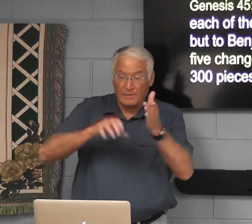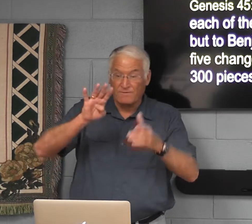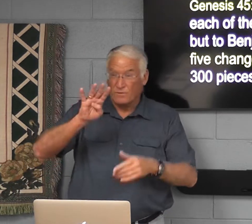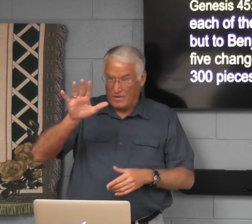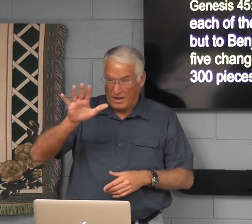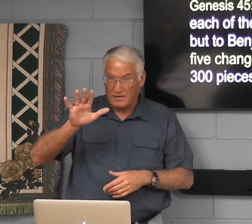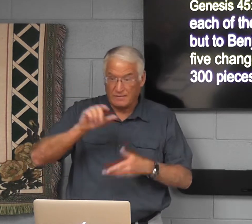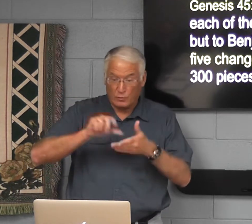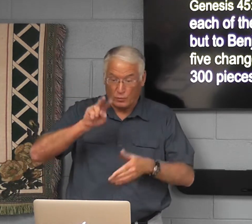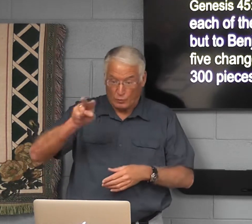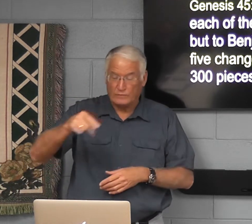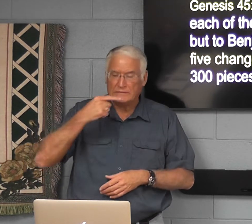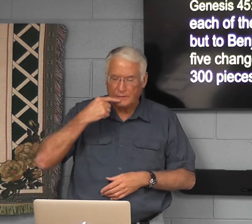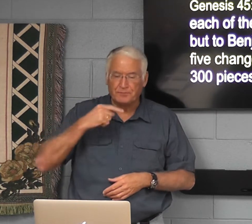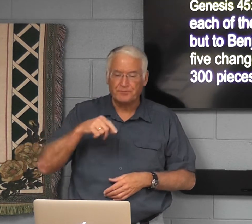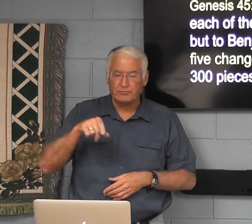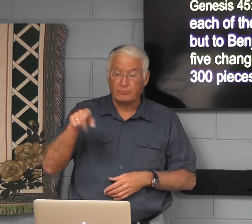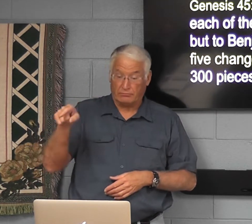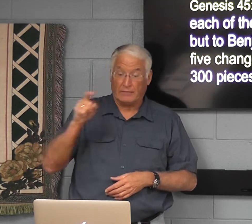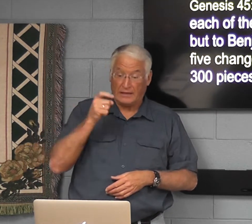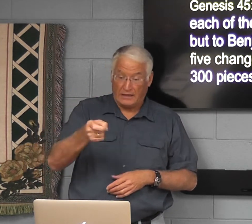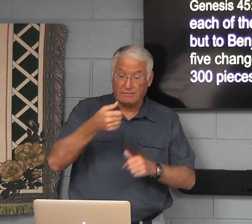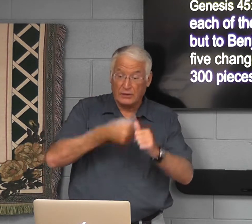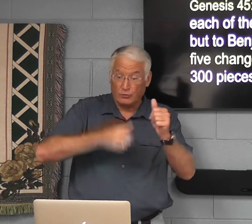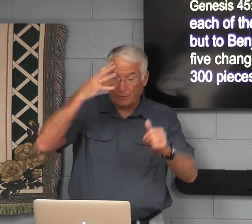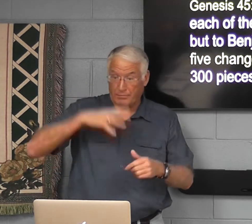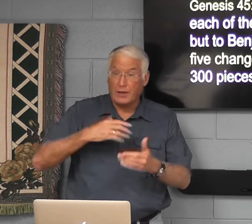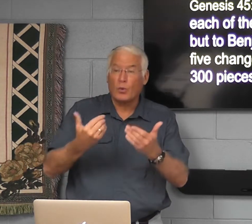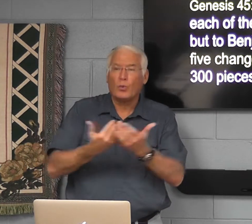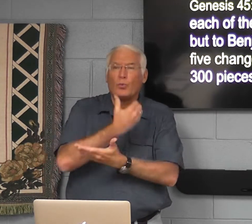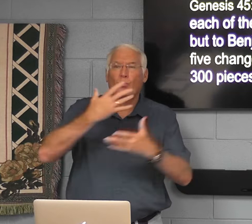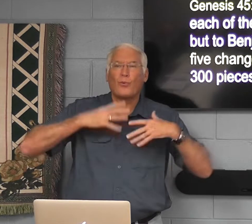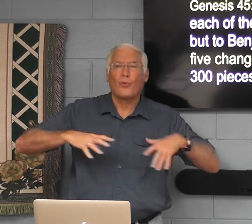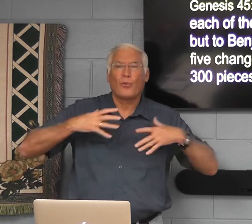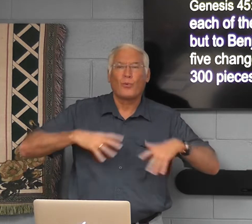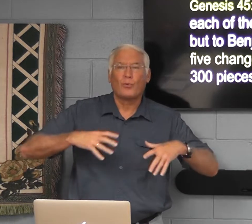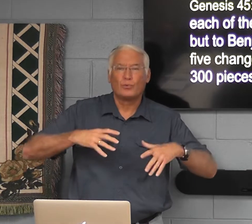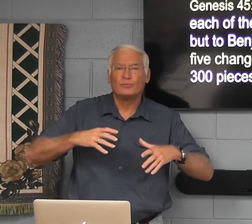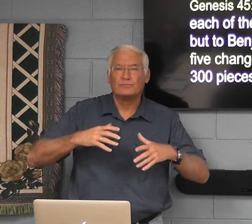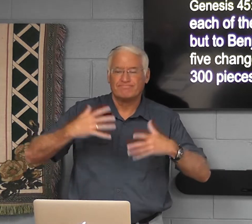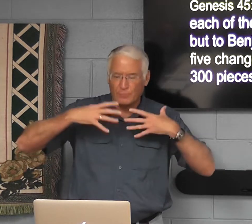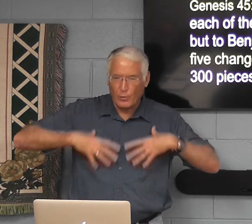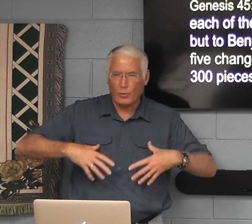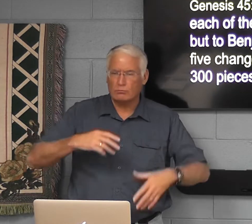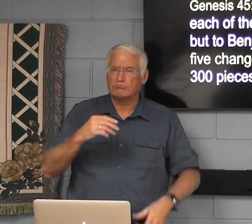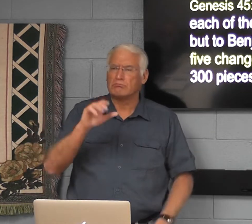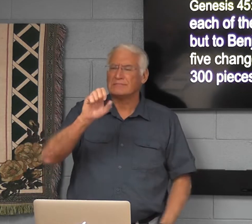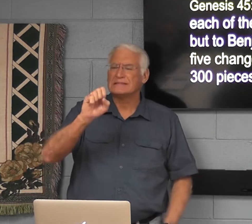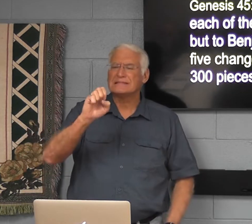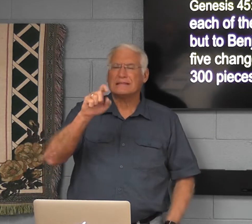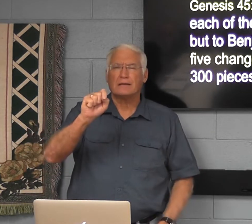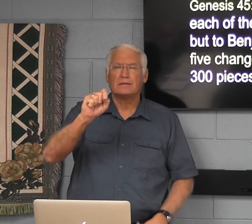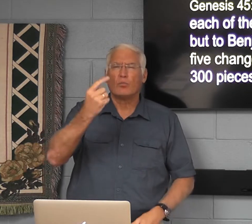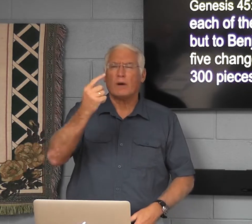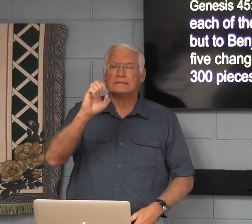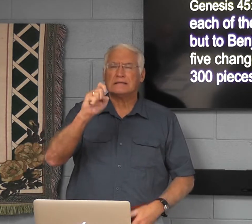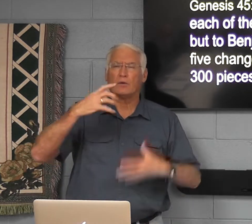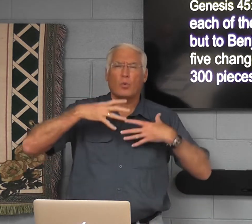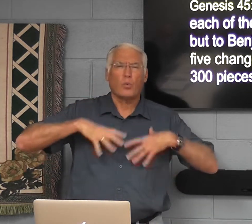Now, chapter 45, verse 22 says that he gave each of the new clothes. You know, one